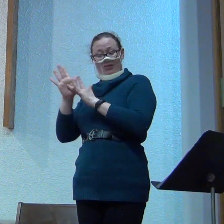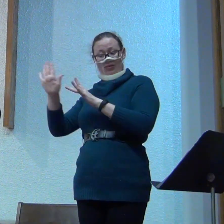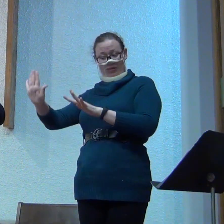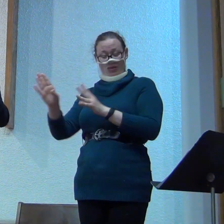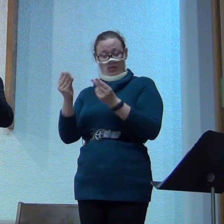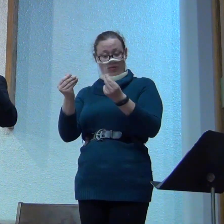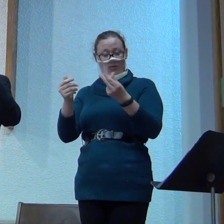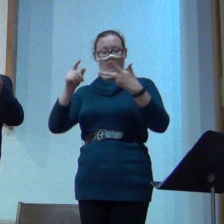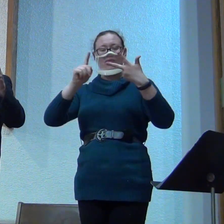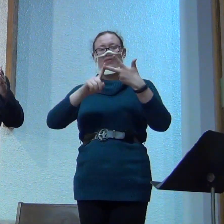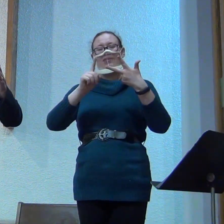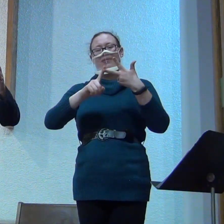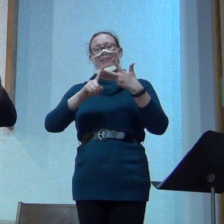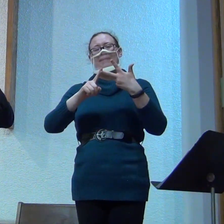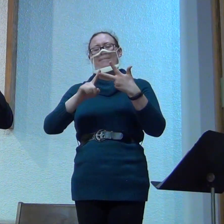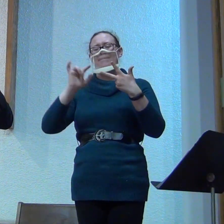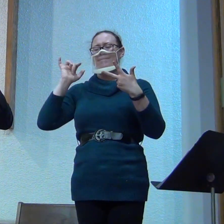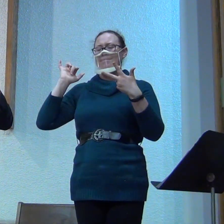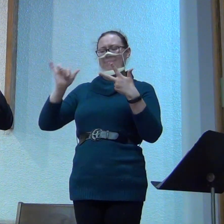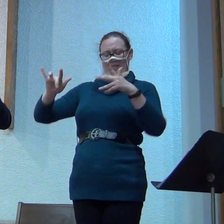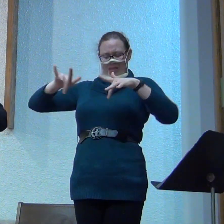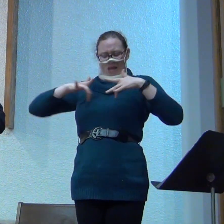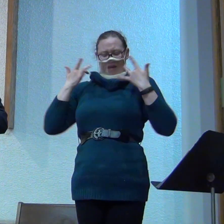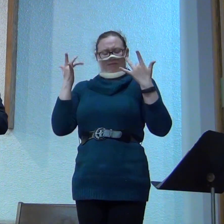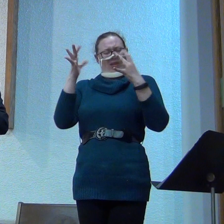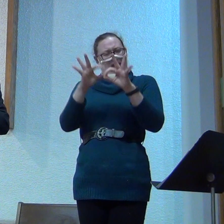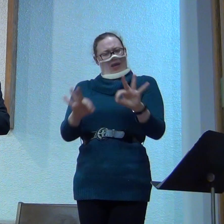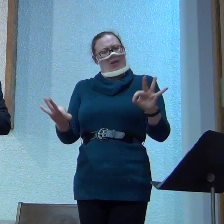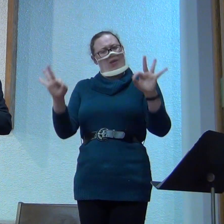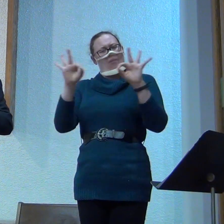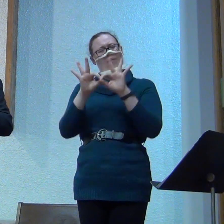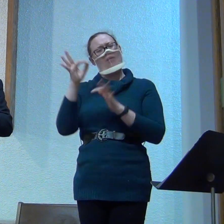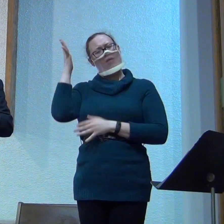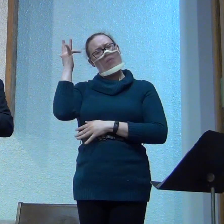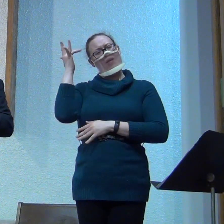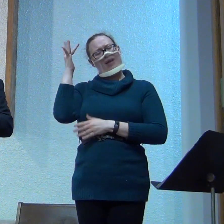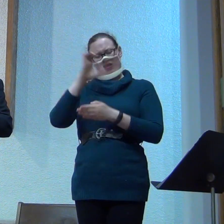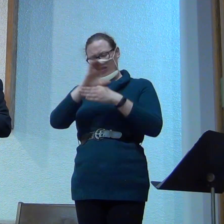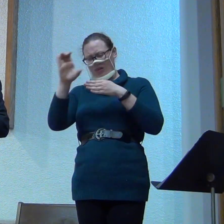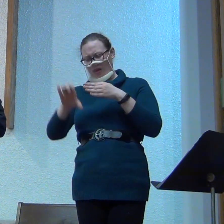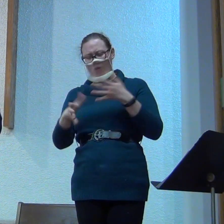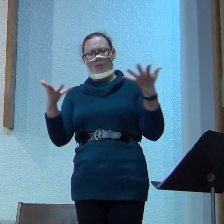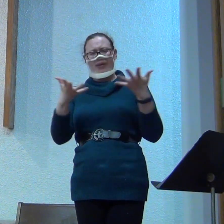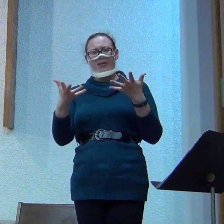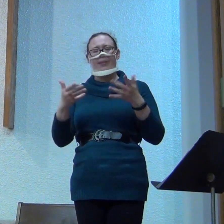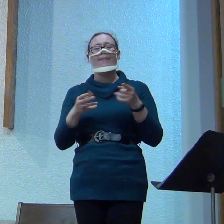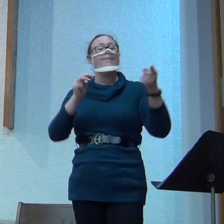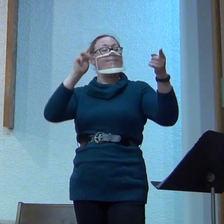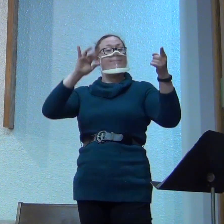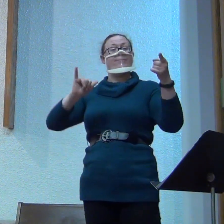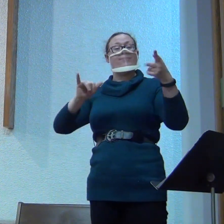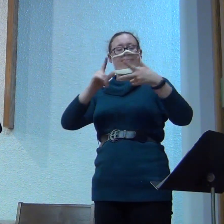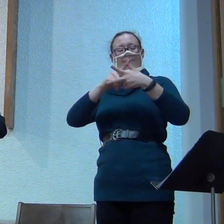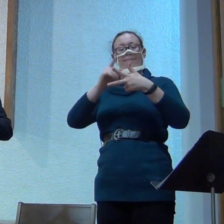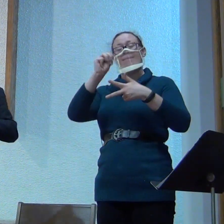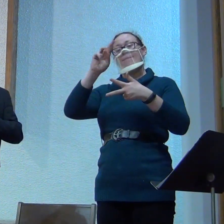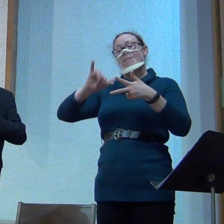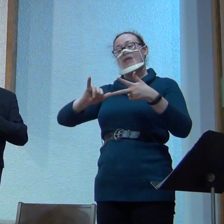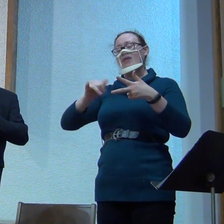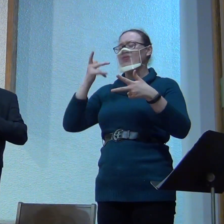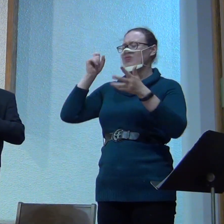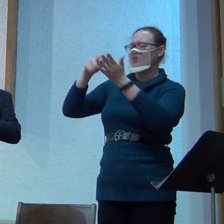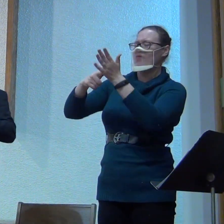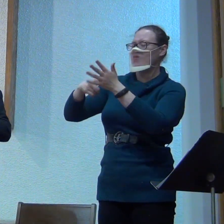then we'll see the significance of that solution. Mary saw the problem.